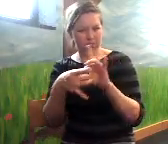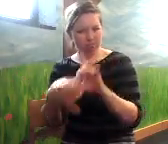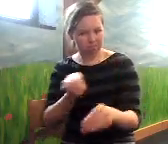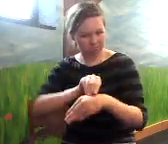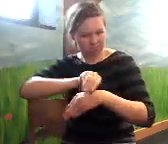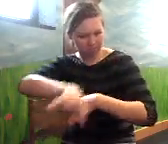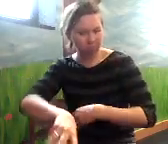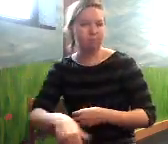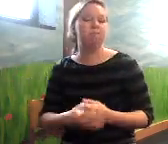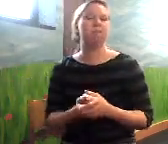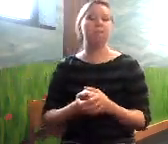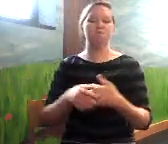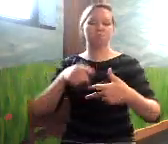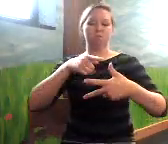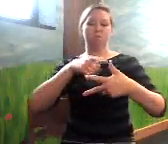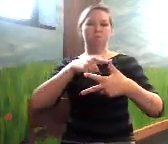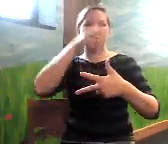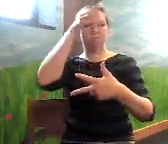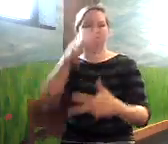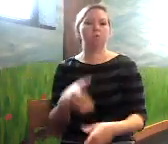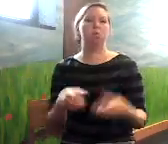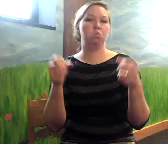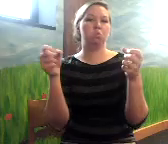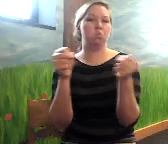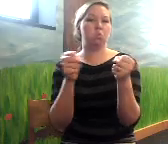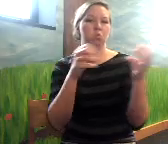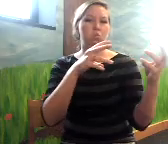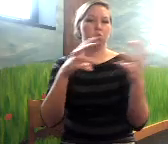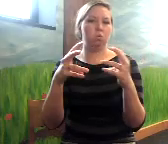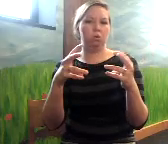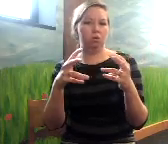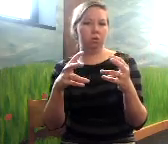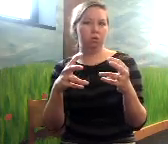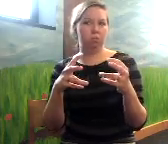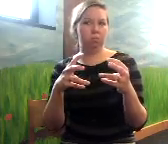The first is the concept of what I call the Cold War blinders.